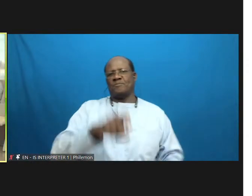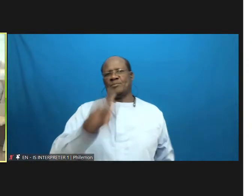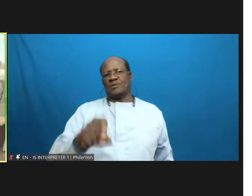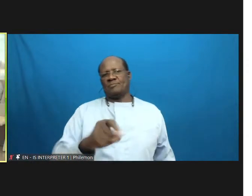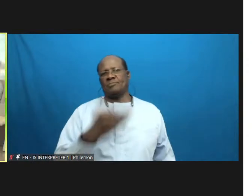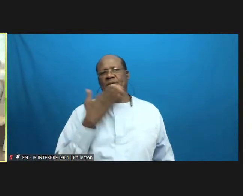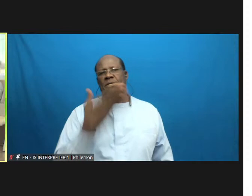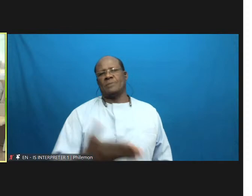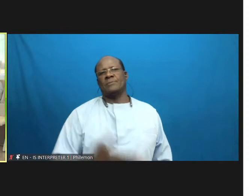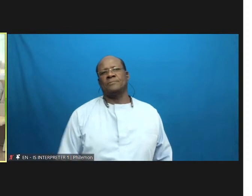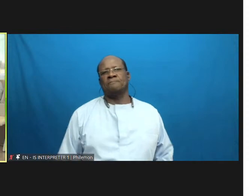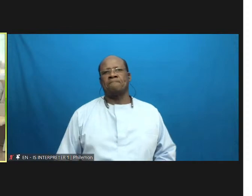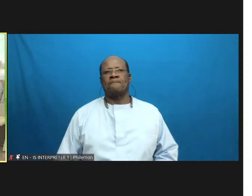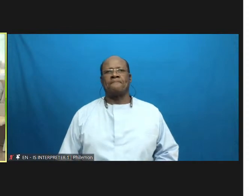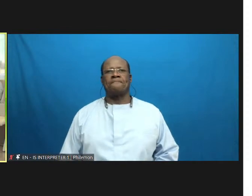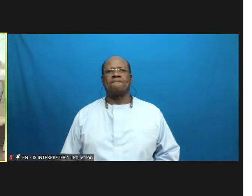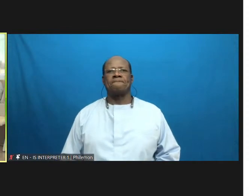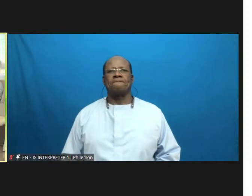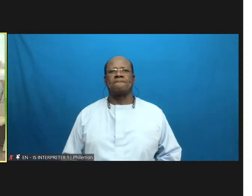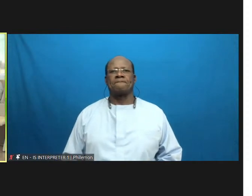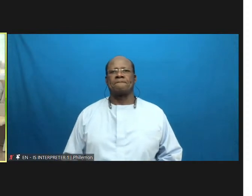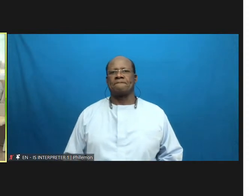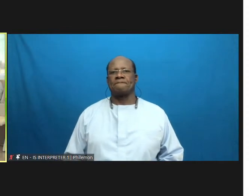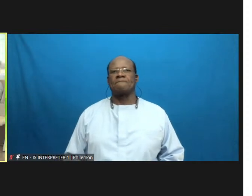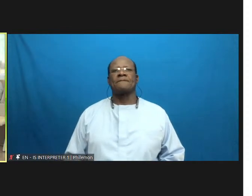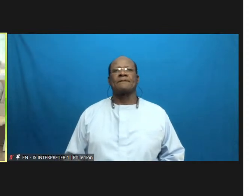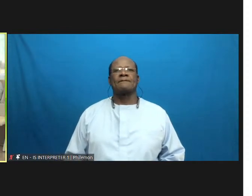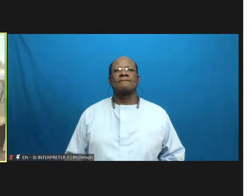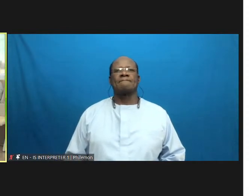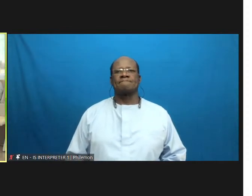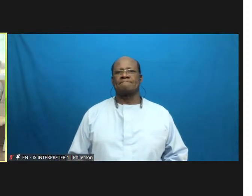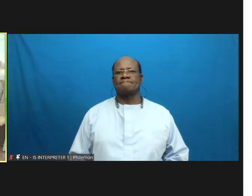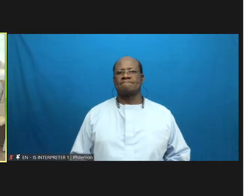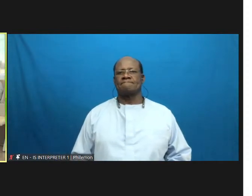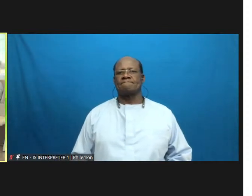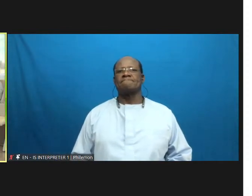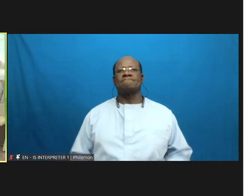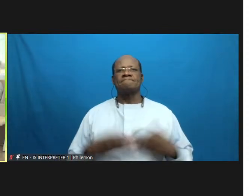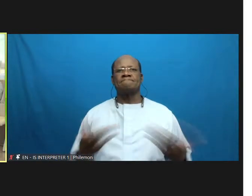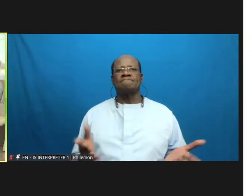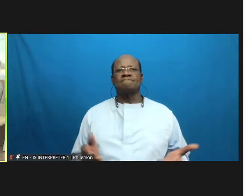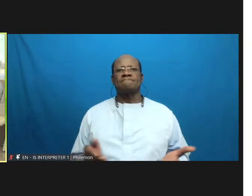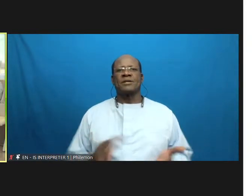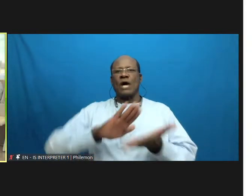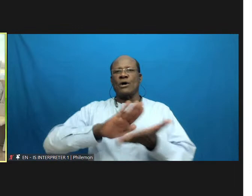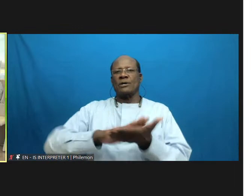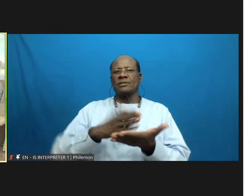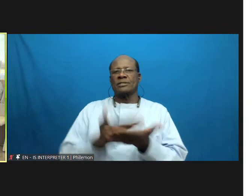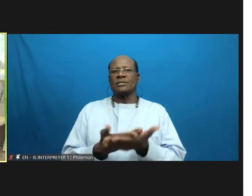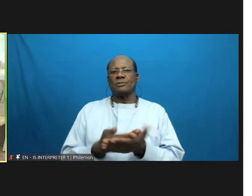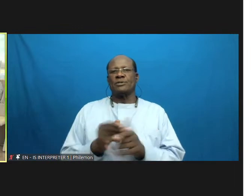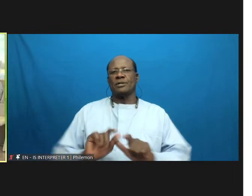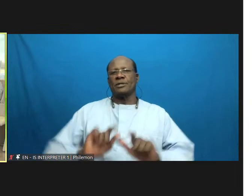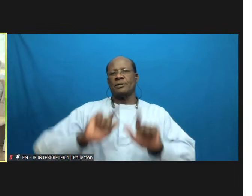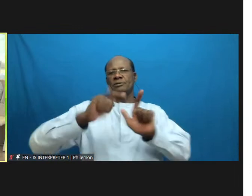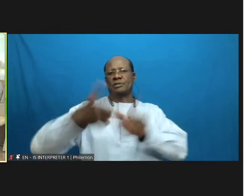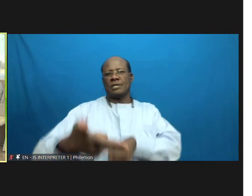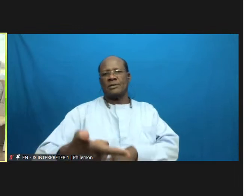Thank you very much. It's an important point. There's somebody here, yes, who had raised their hand from before.